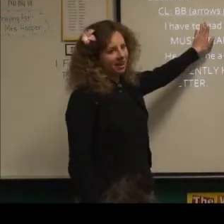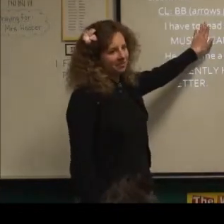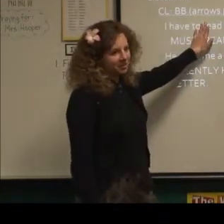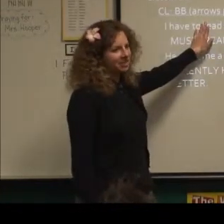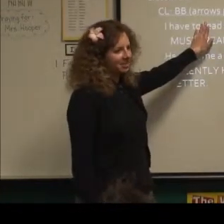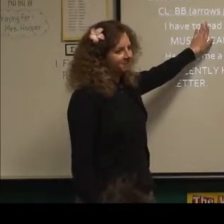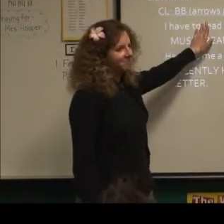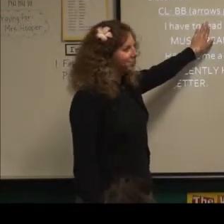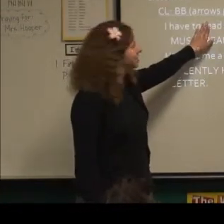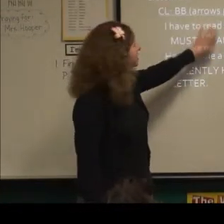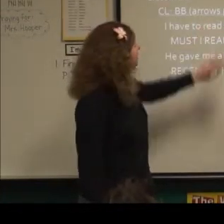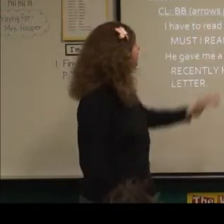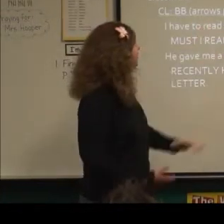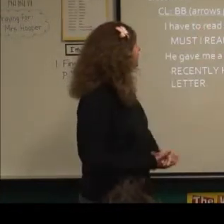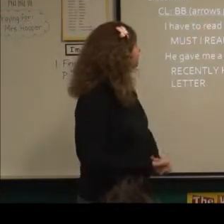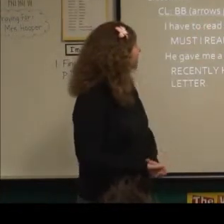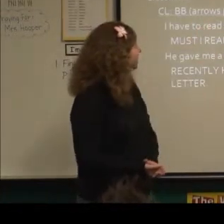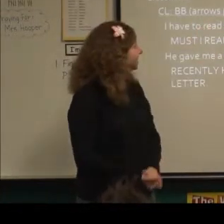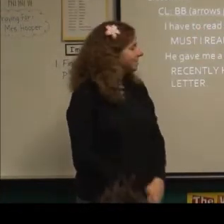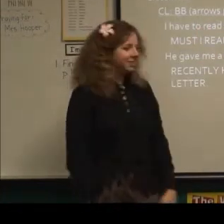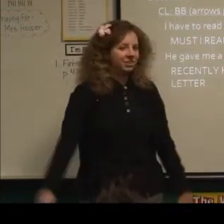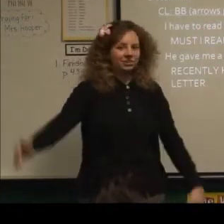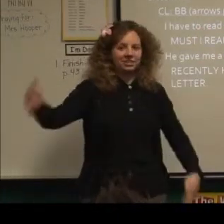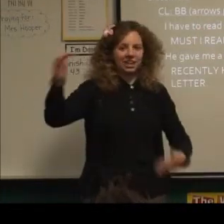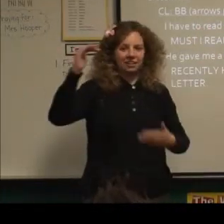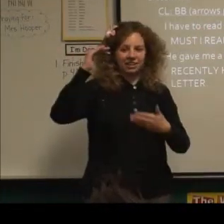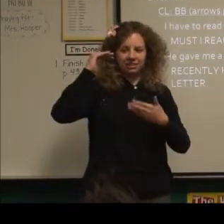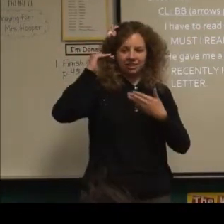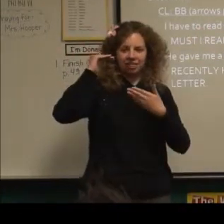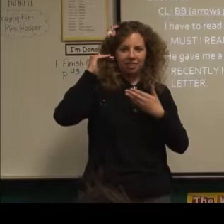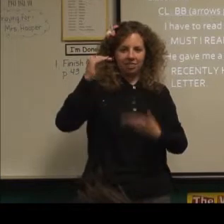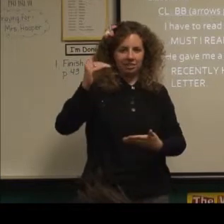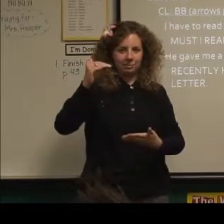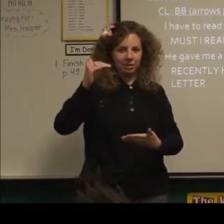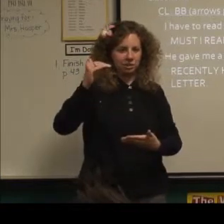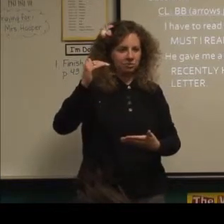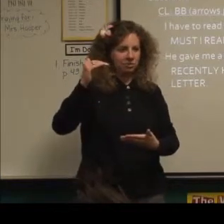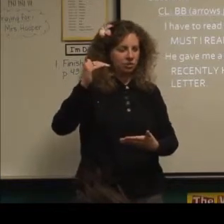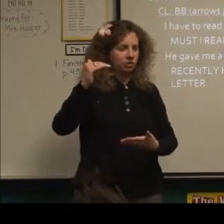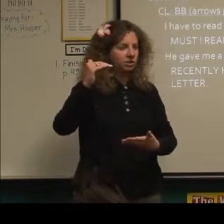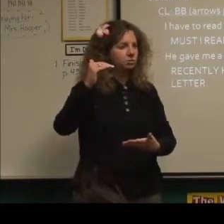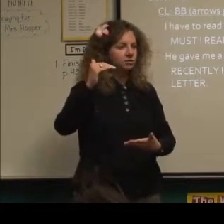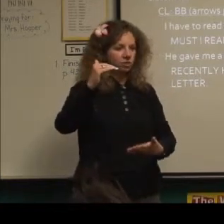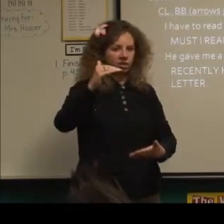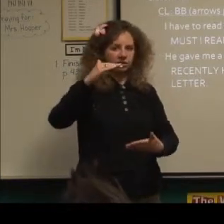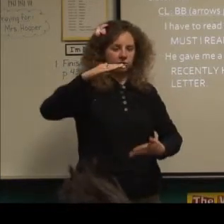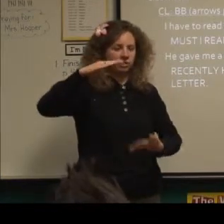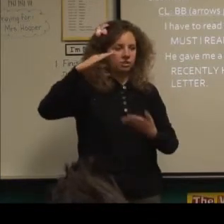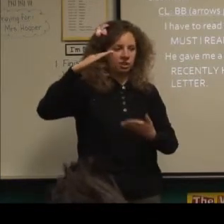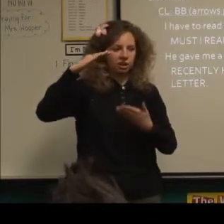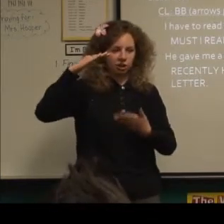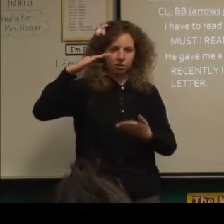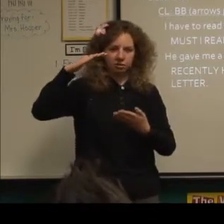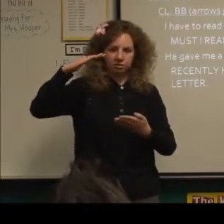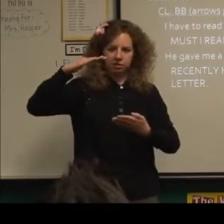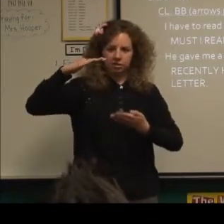after this, just to clarify. And you're going to have it this much. So this this is referring, so these are like your,